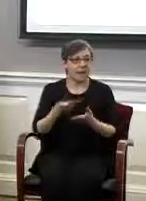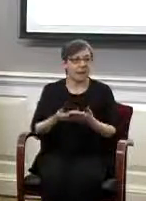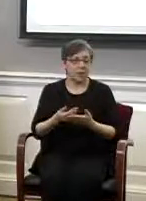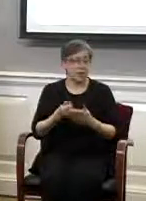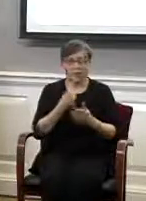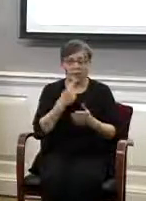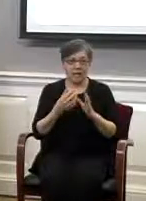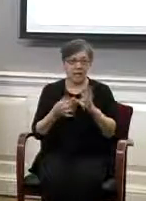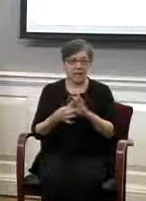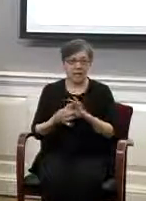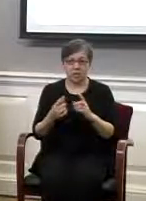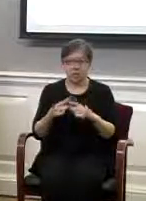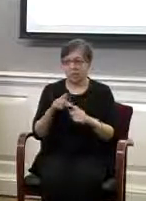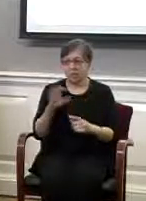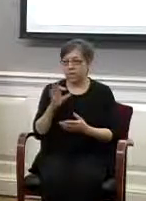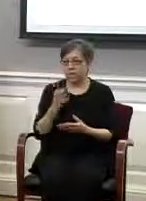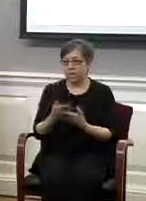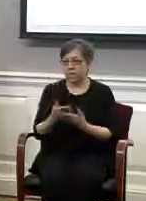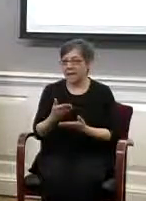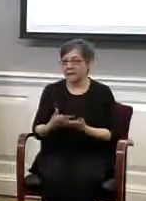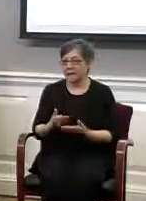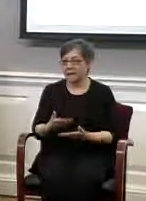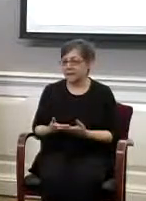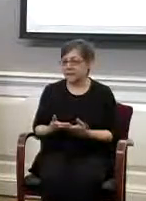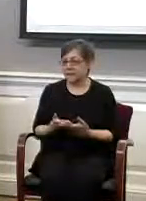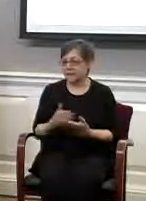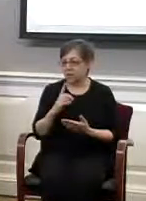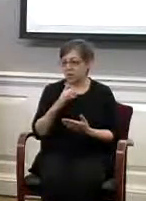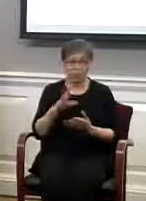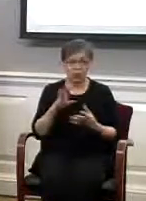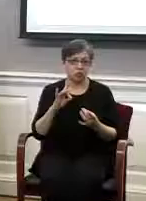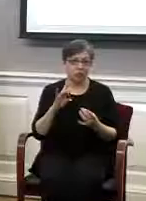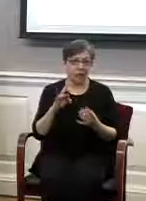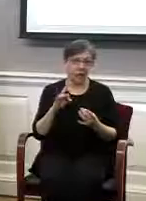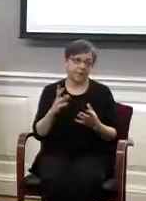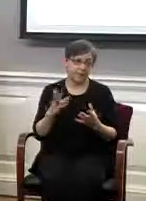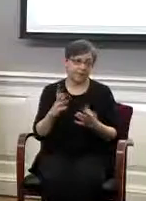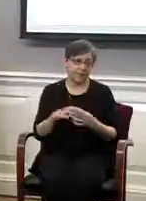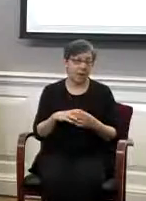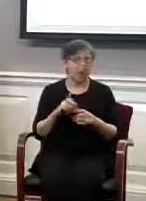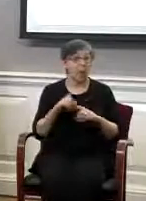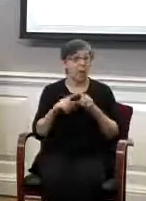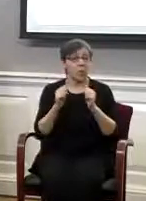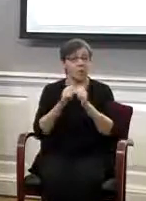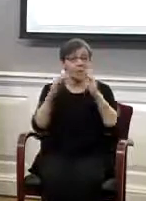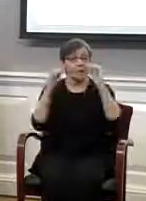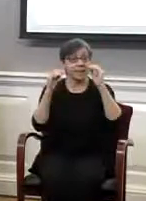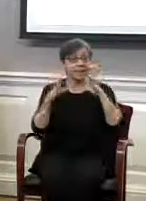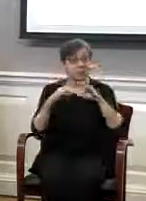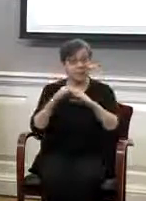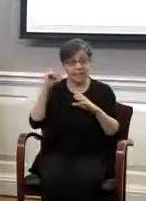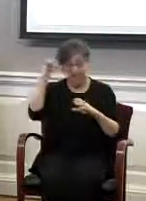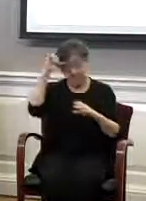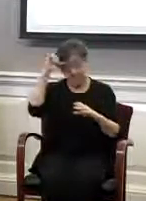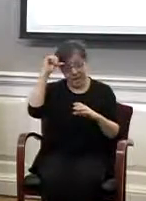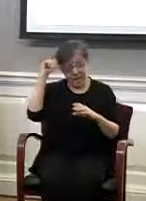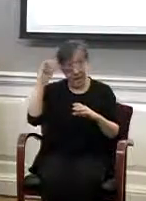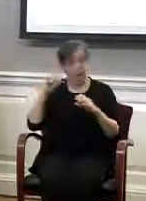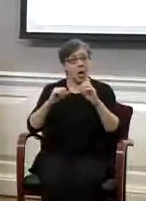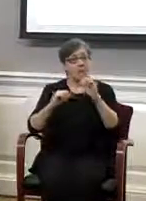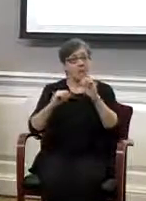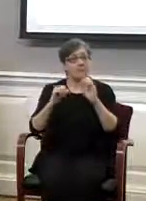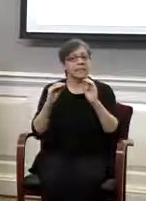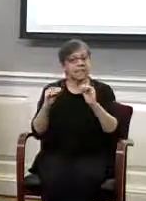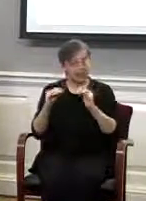rights should mean in people's lives. So it gets a little tricky. With teachers in India, what I found across schools is that oftentimes teachers